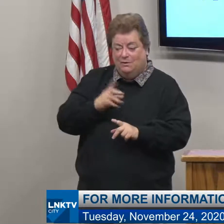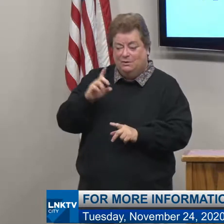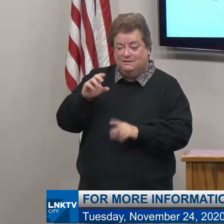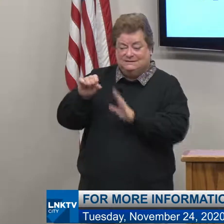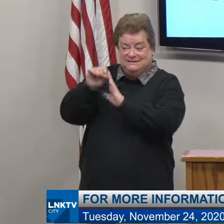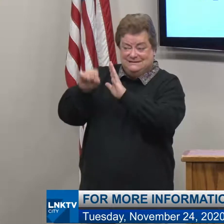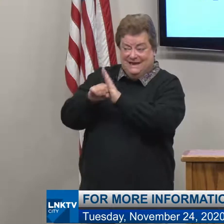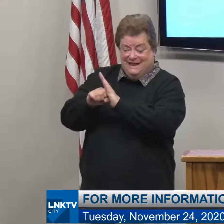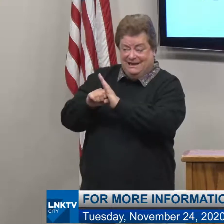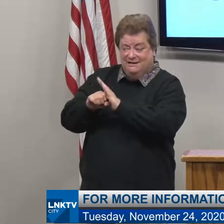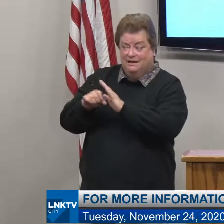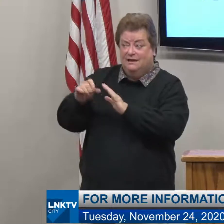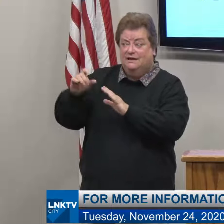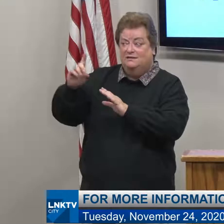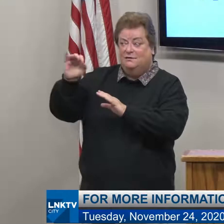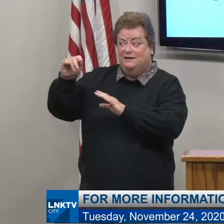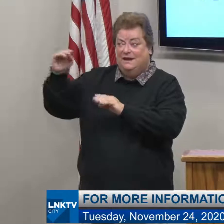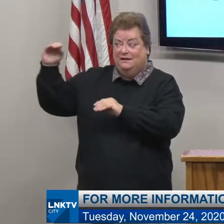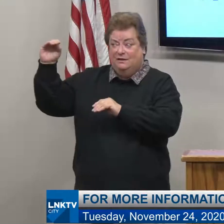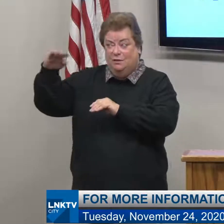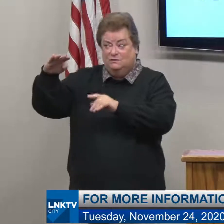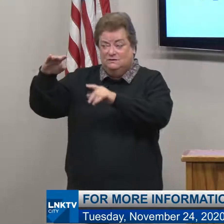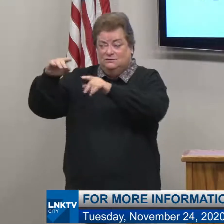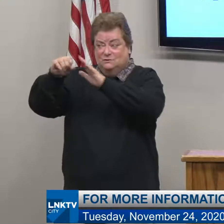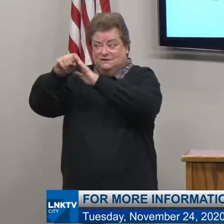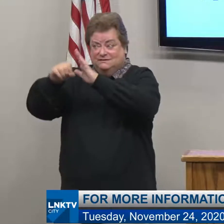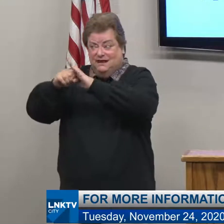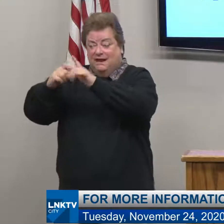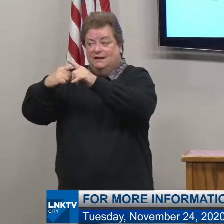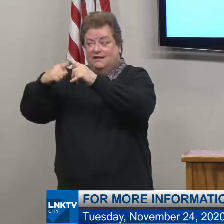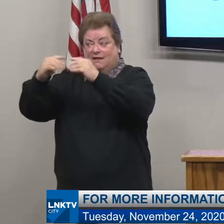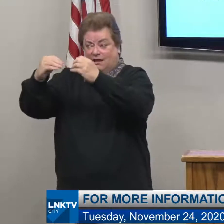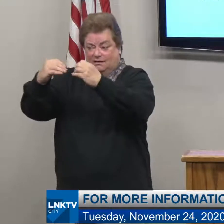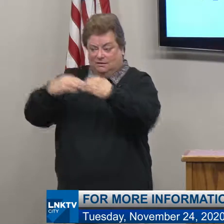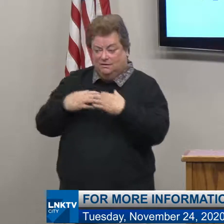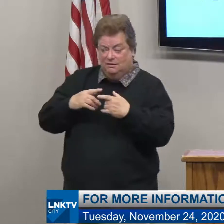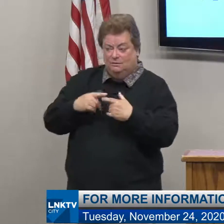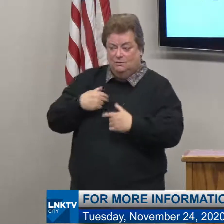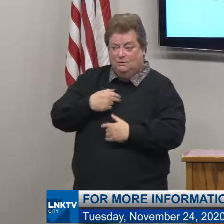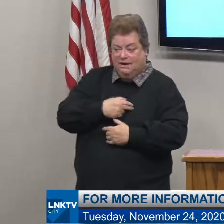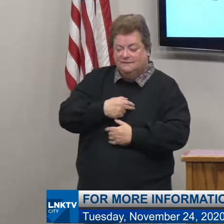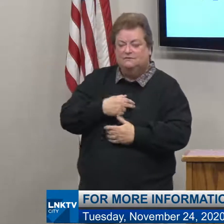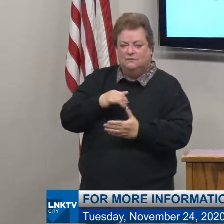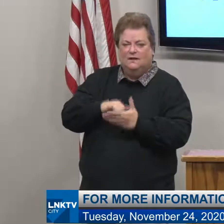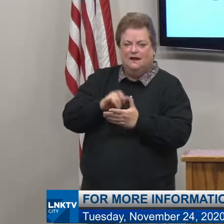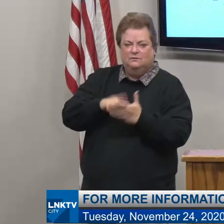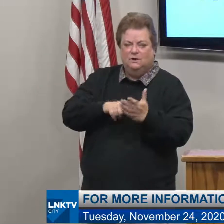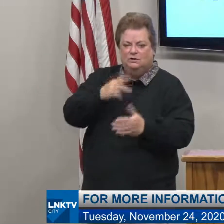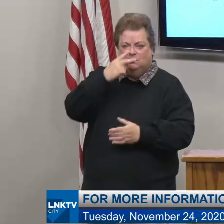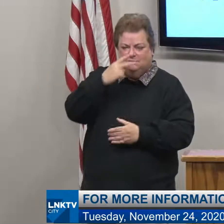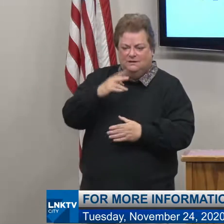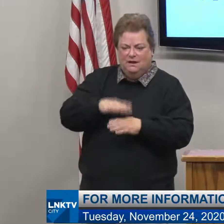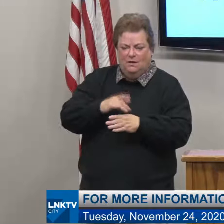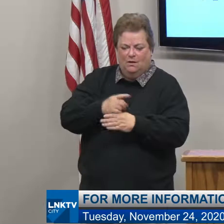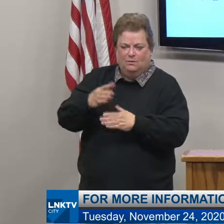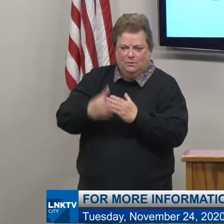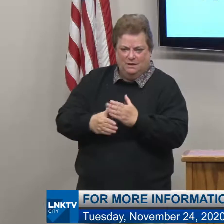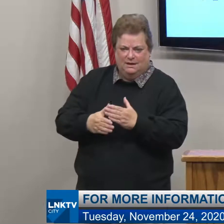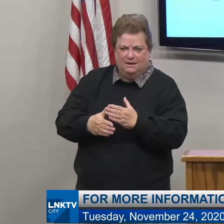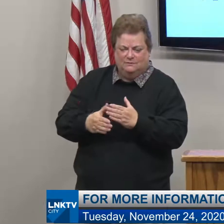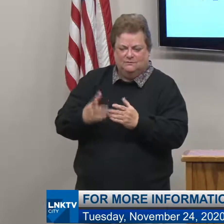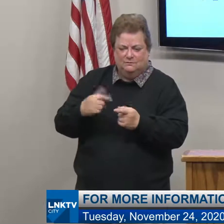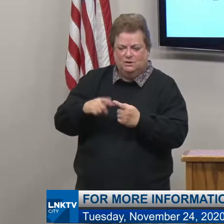data flows into the state and then out to us. So that's what you've seen on the weekends when we've had those